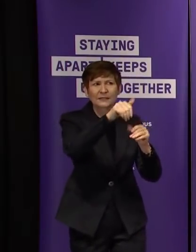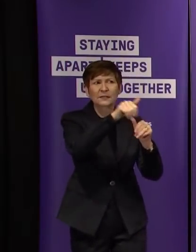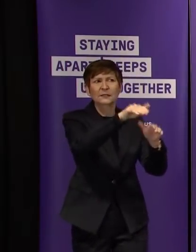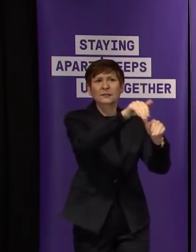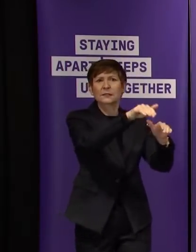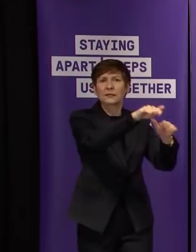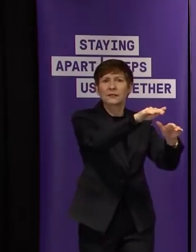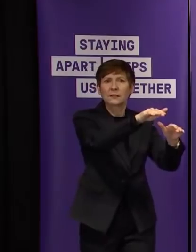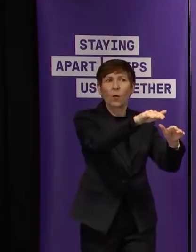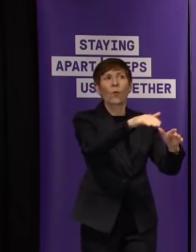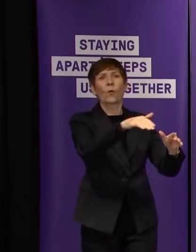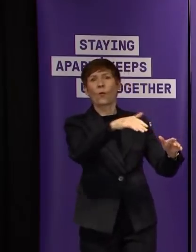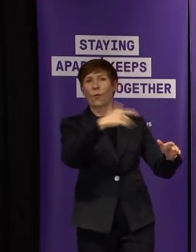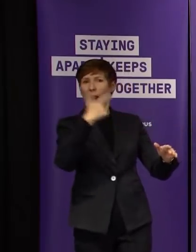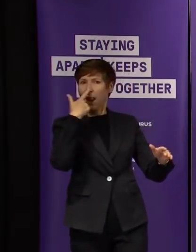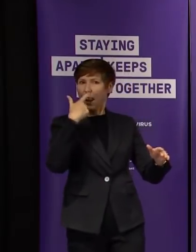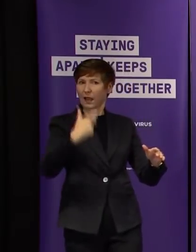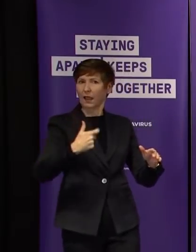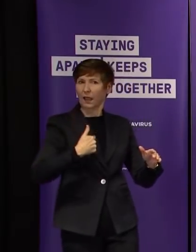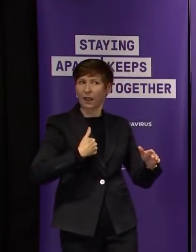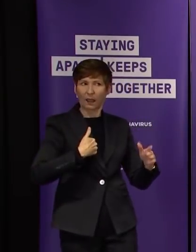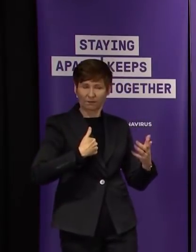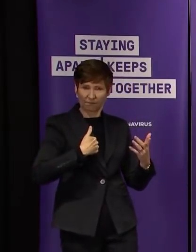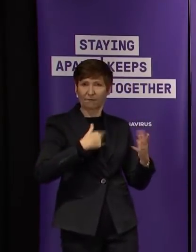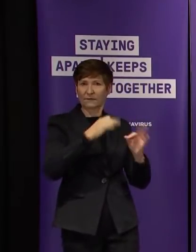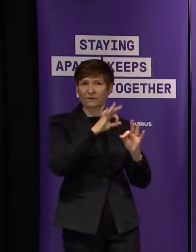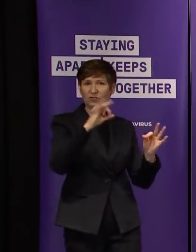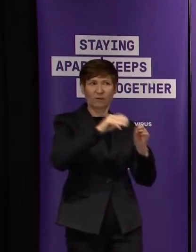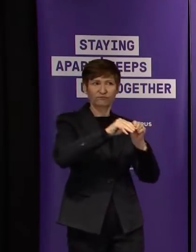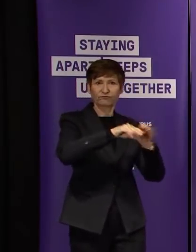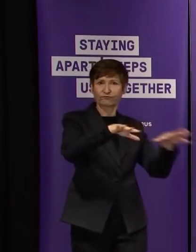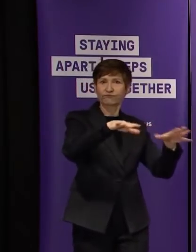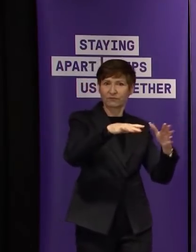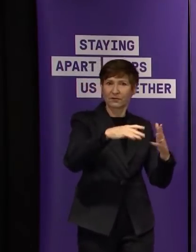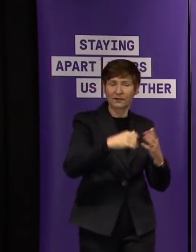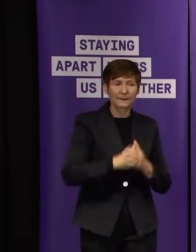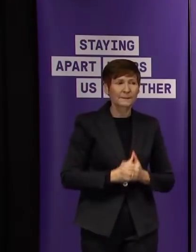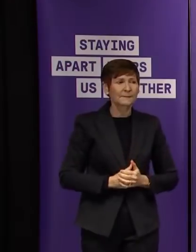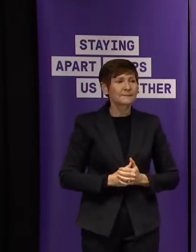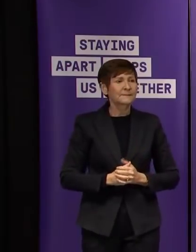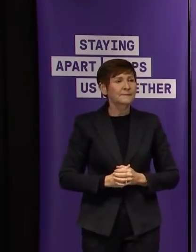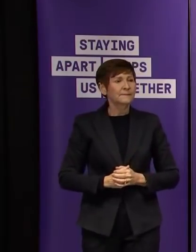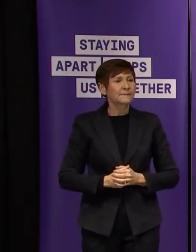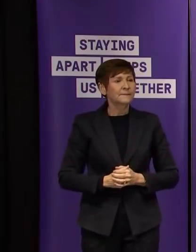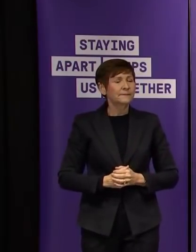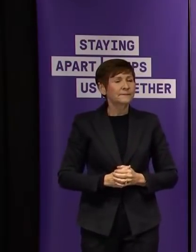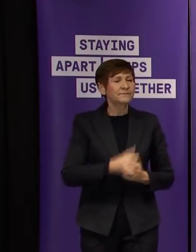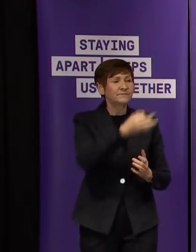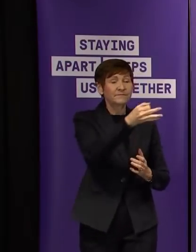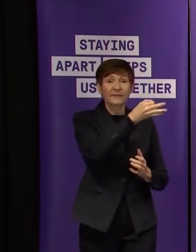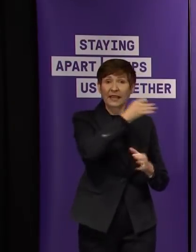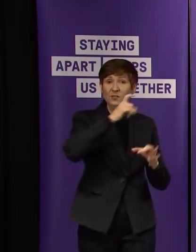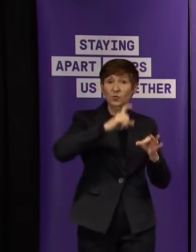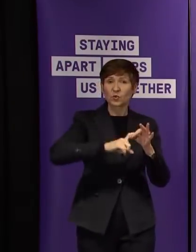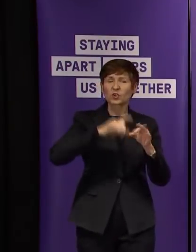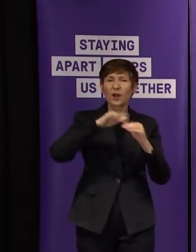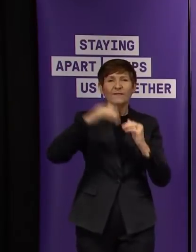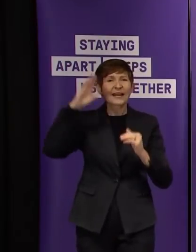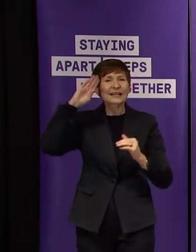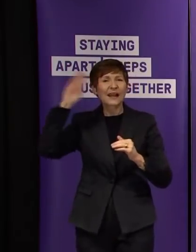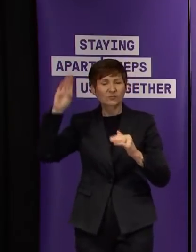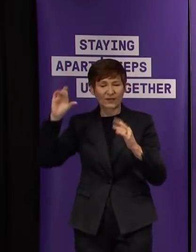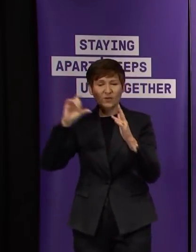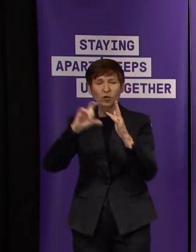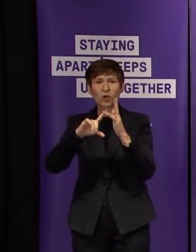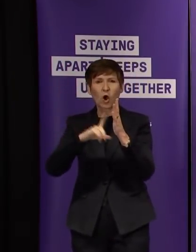got currently. Was that Colac outbreak the result of a party, teenage party? I don't know specifically. Clearly, it's had